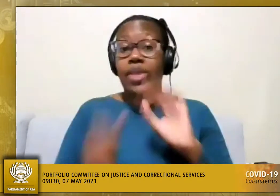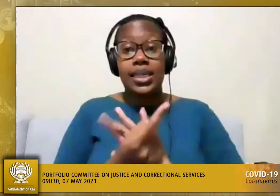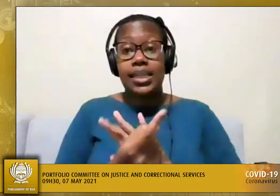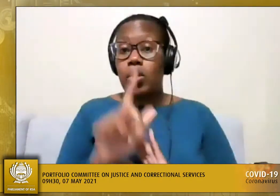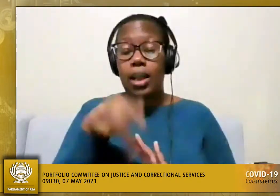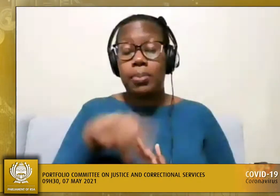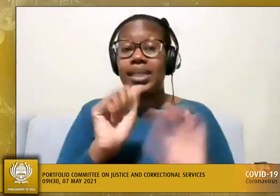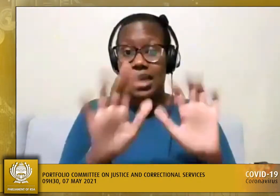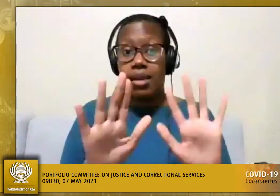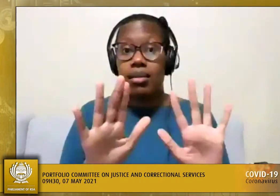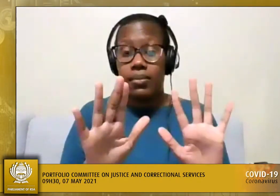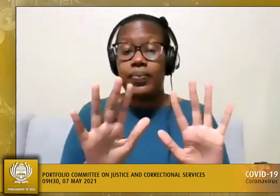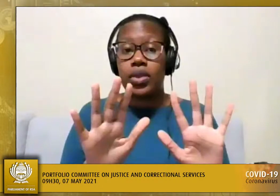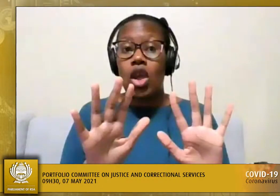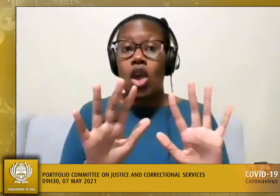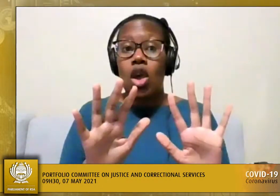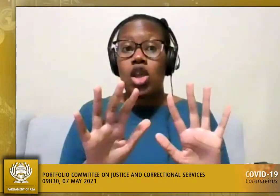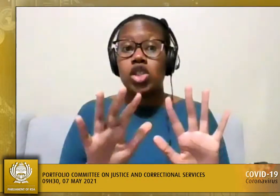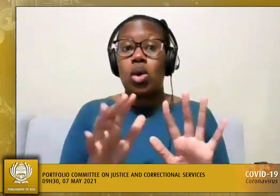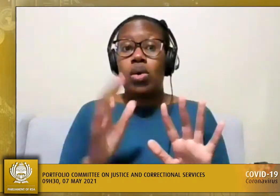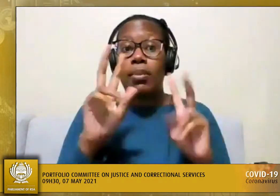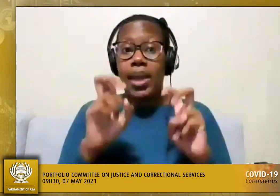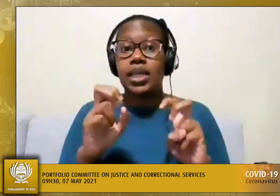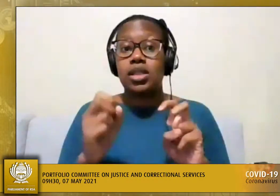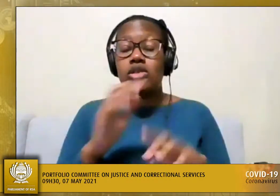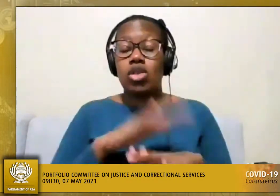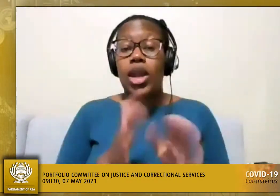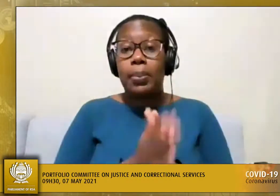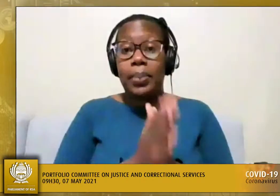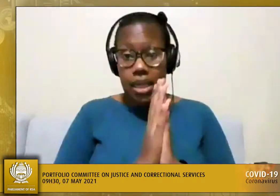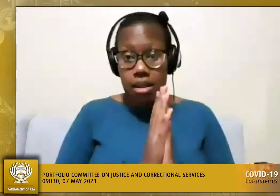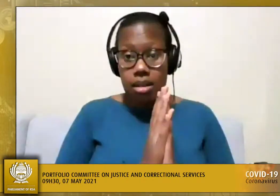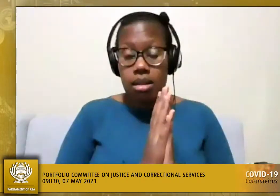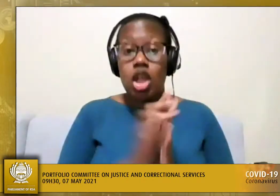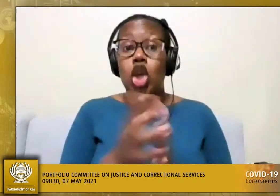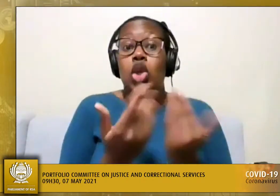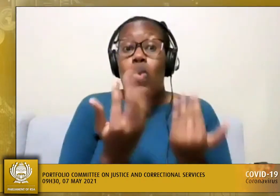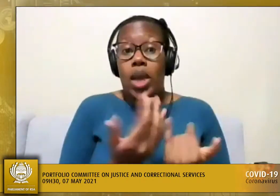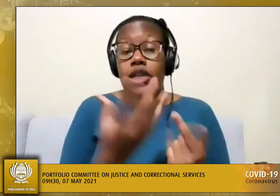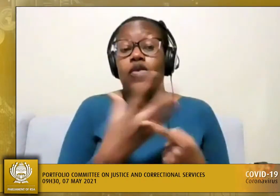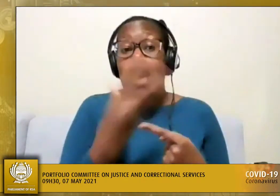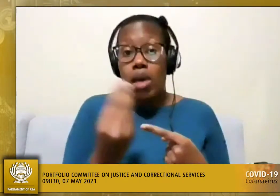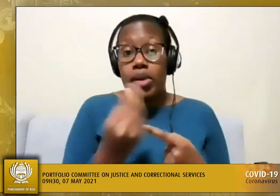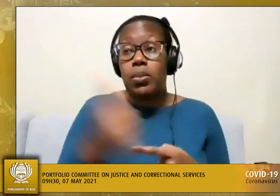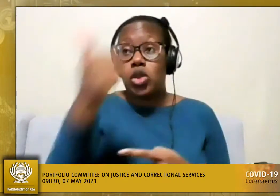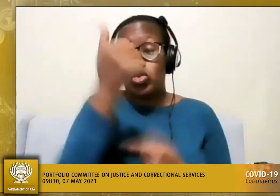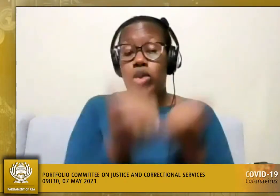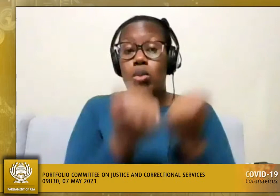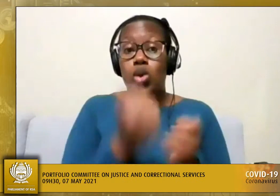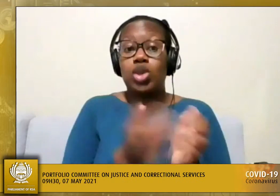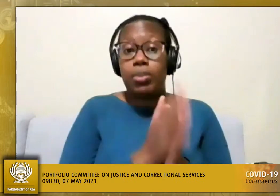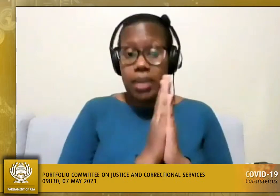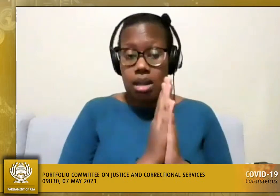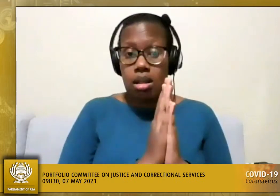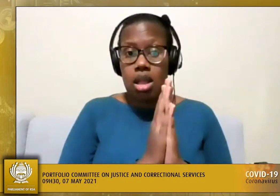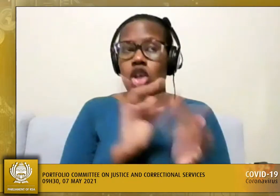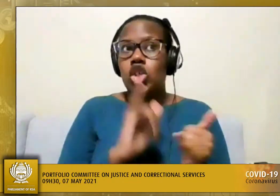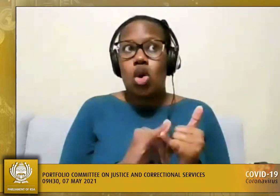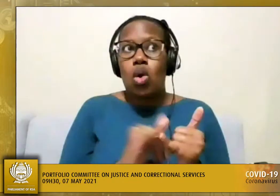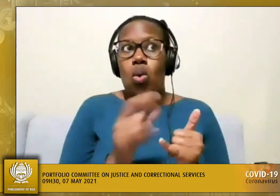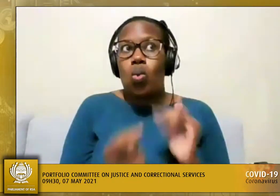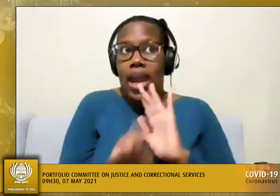you've taken the matter on appeal and you're awaiting an outcome in the Supreme Court of Appeal so what effectively